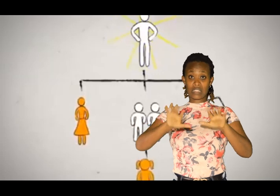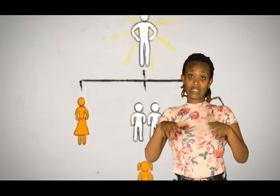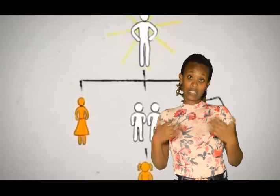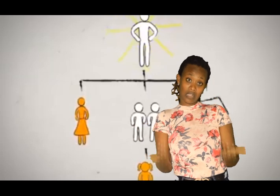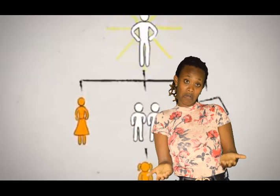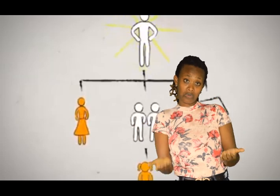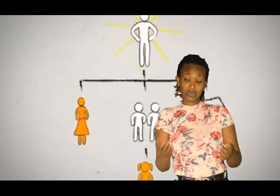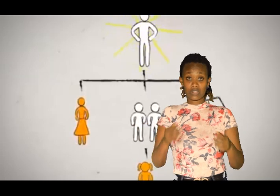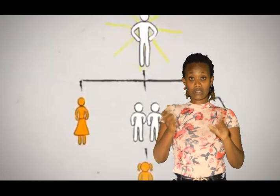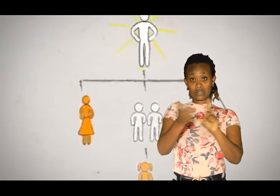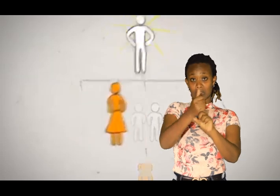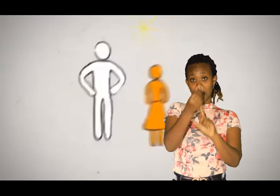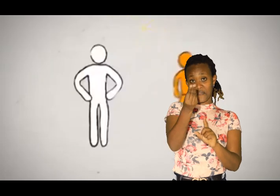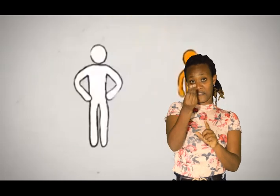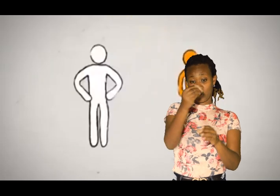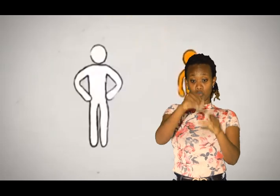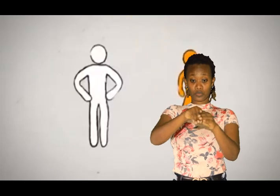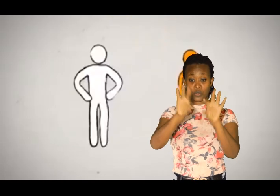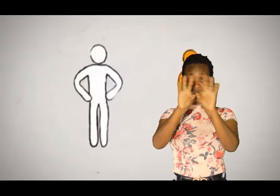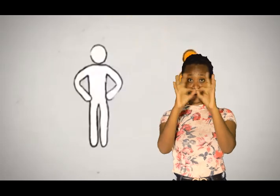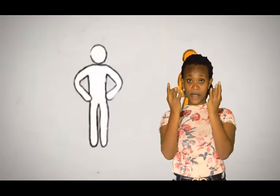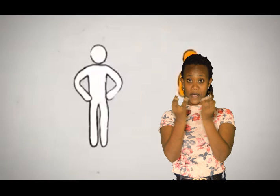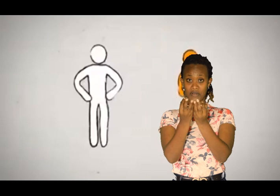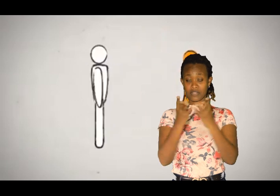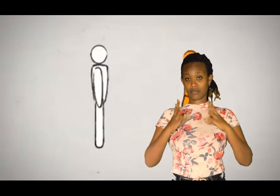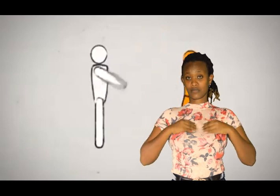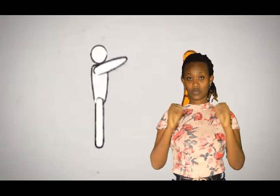assets, including their husbands' farms.